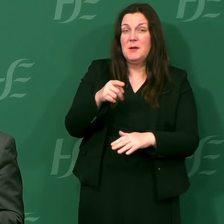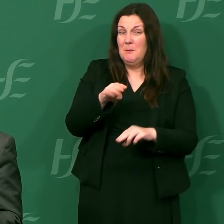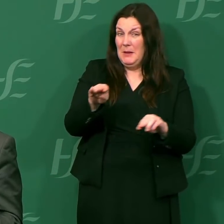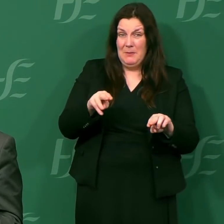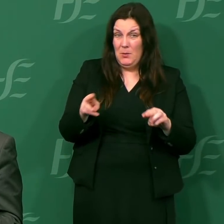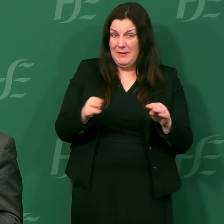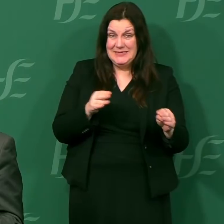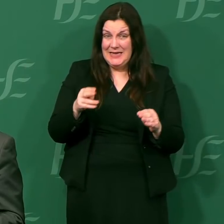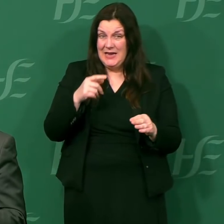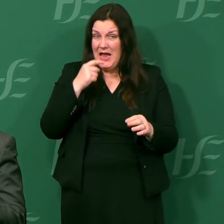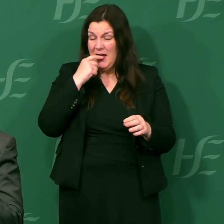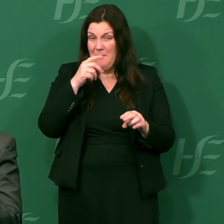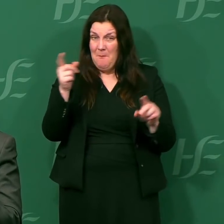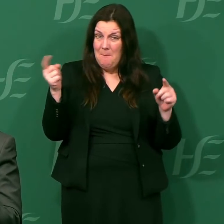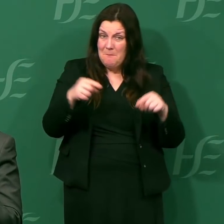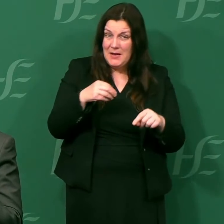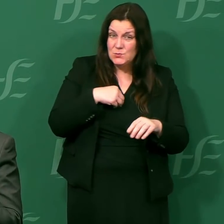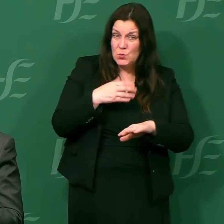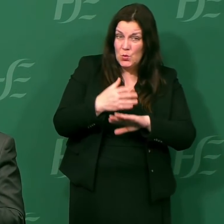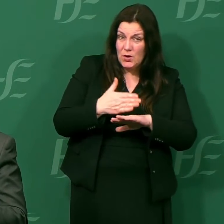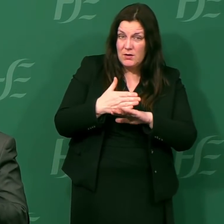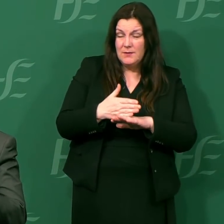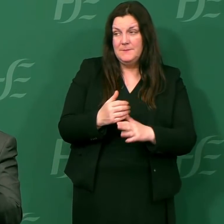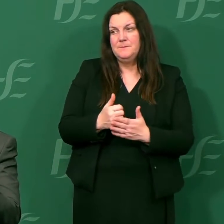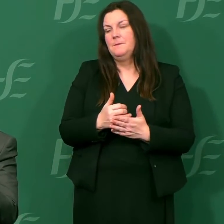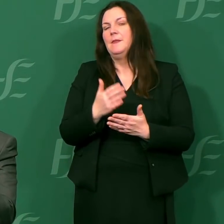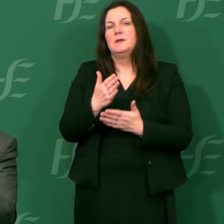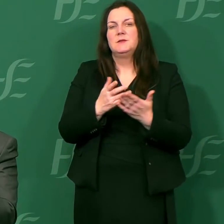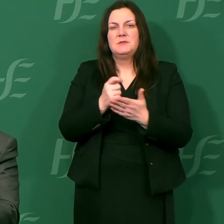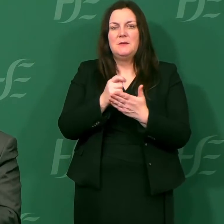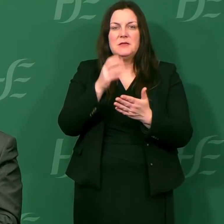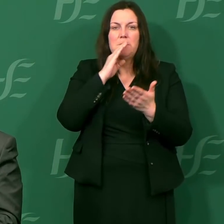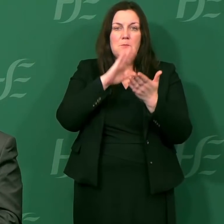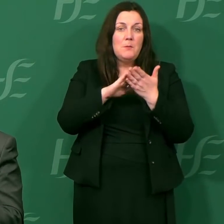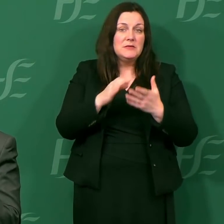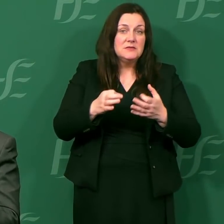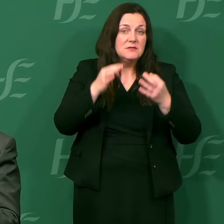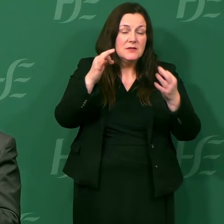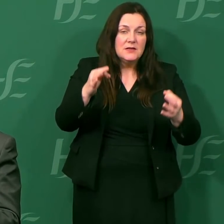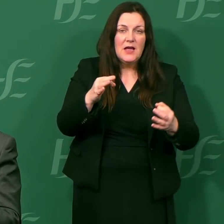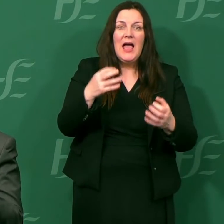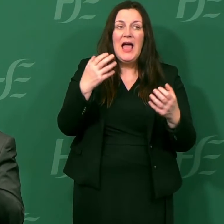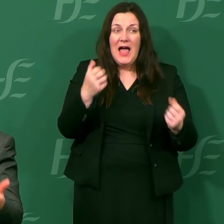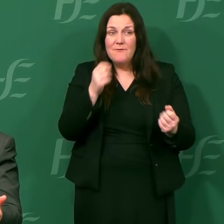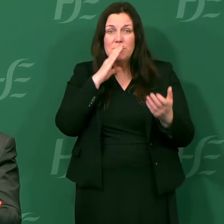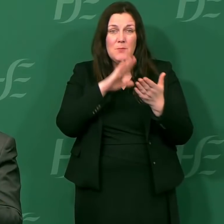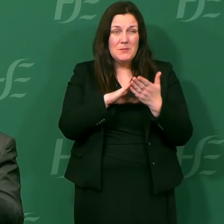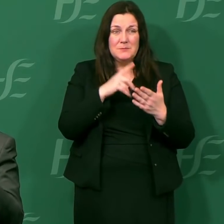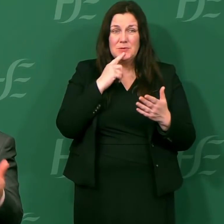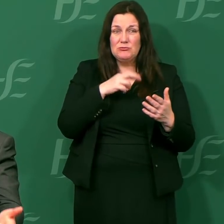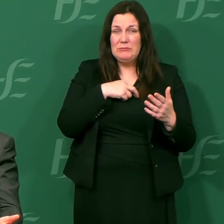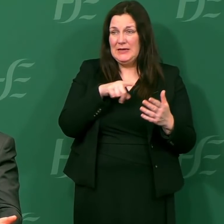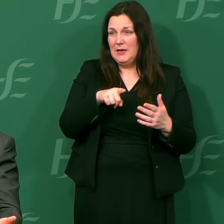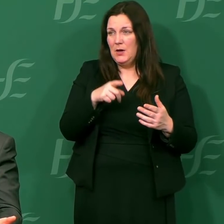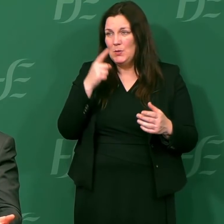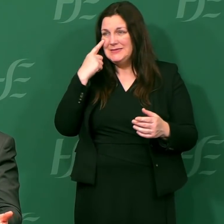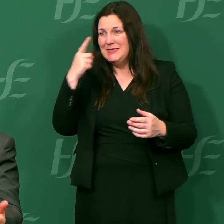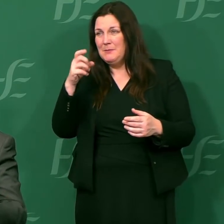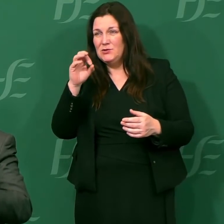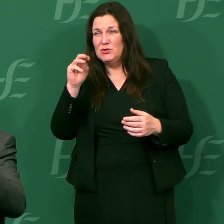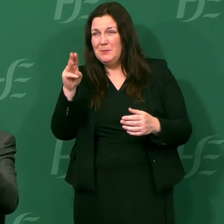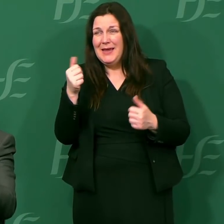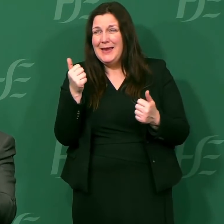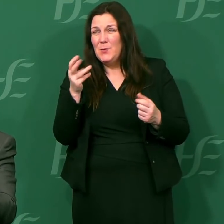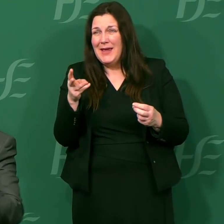busy. People are back at work. They may be putting the appointment off. I have an appointment, but actually I'm going to see my GP in 2 weeks'